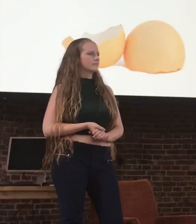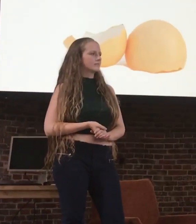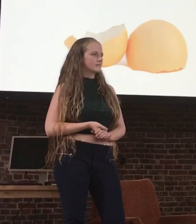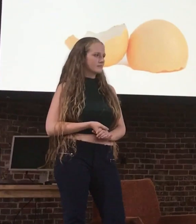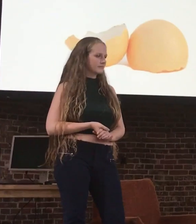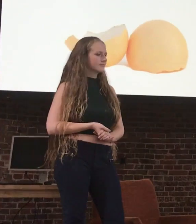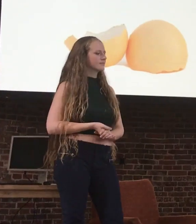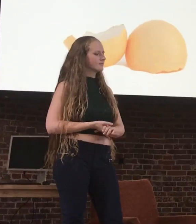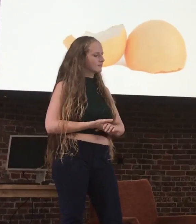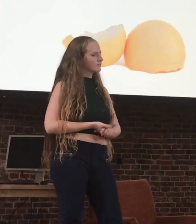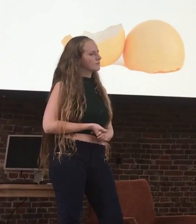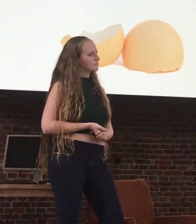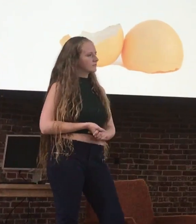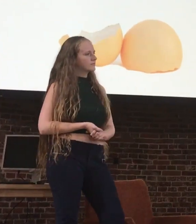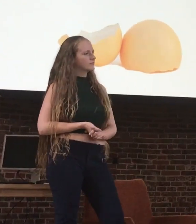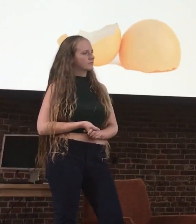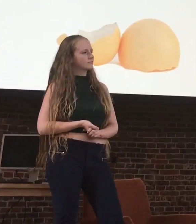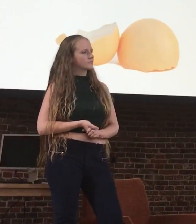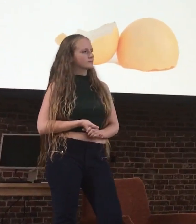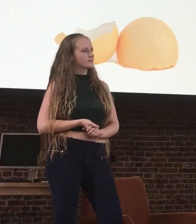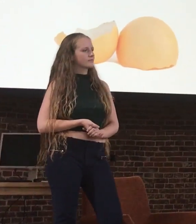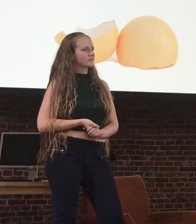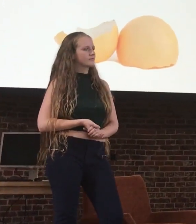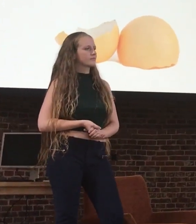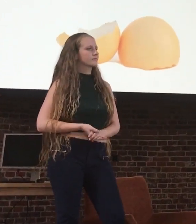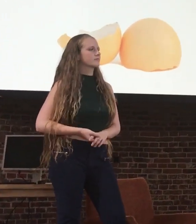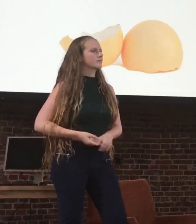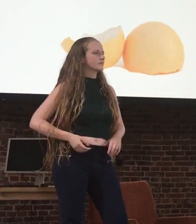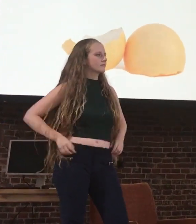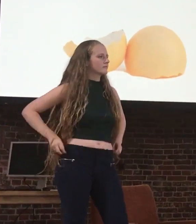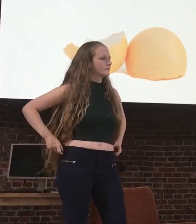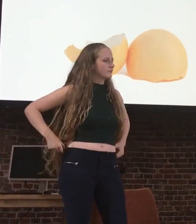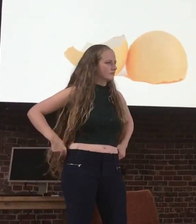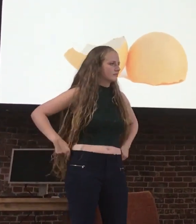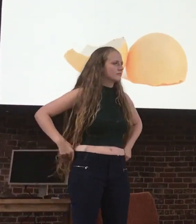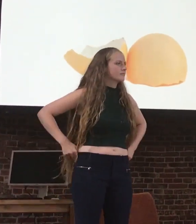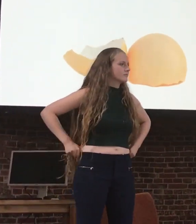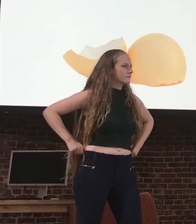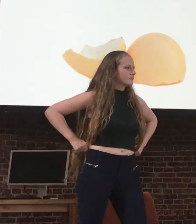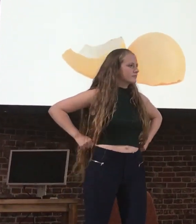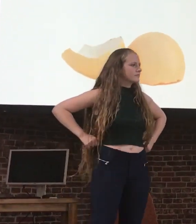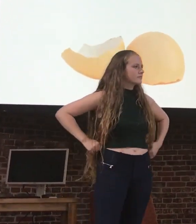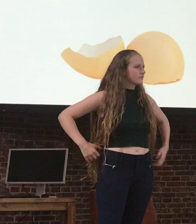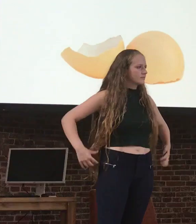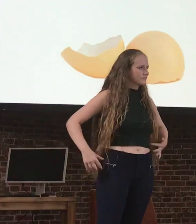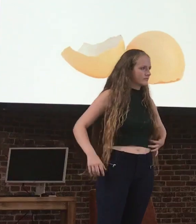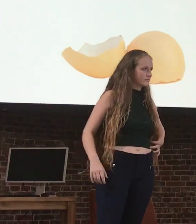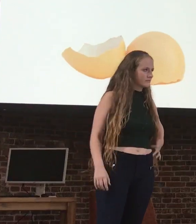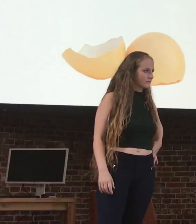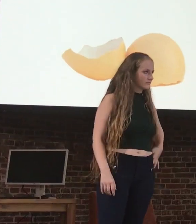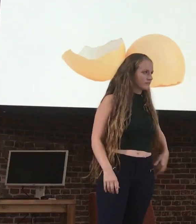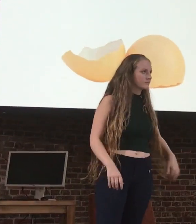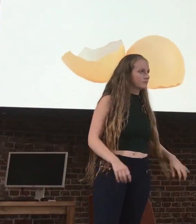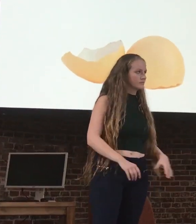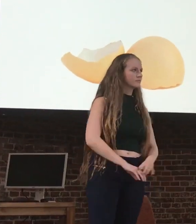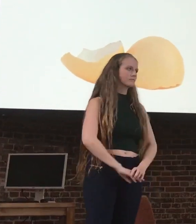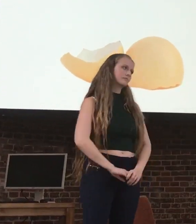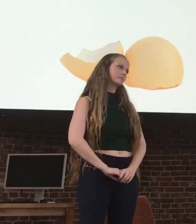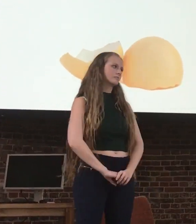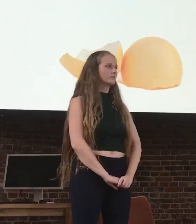So we actually end up with a chicken and egg problem. We don't have the data to create the platform, and we don't have the platform